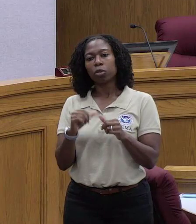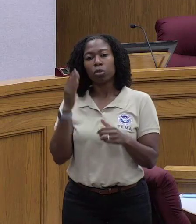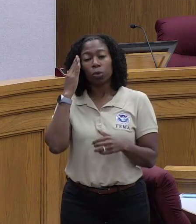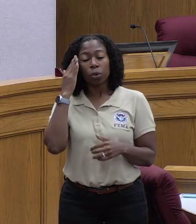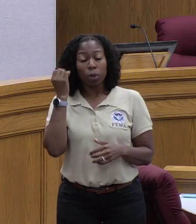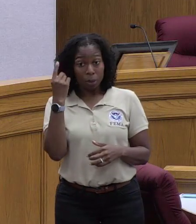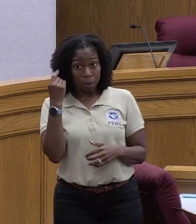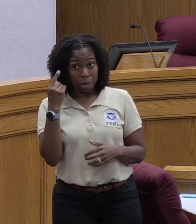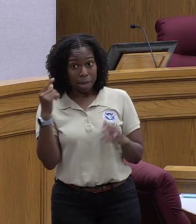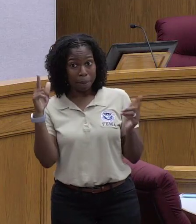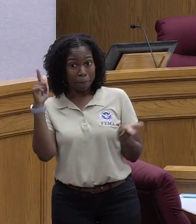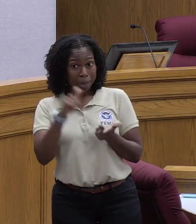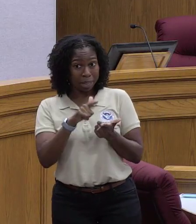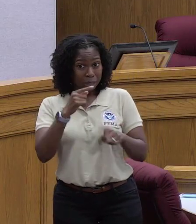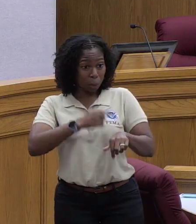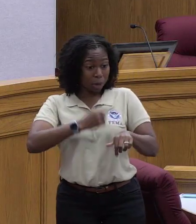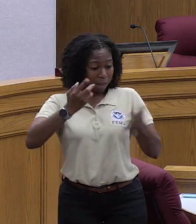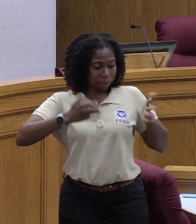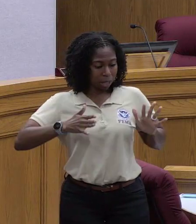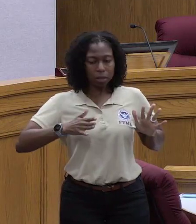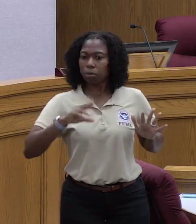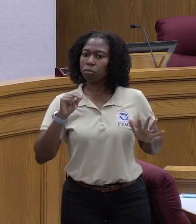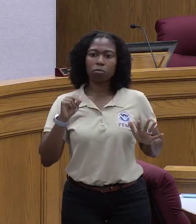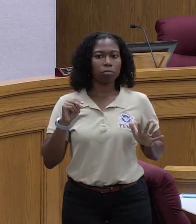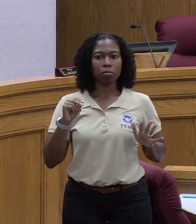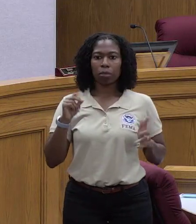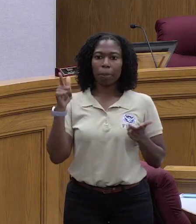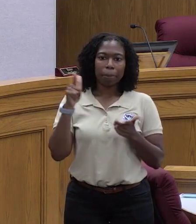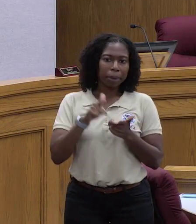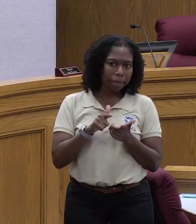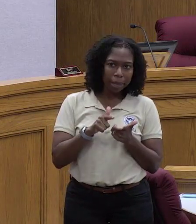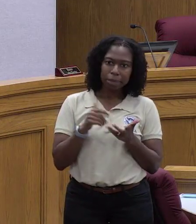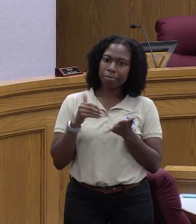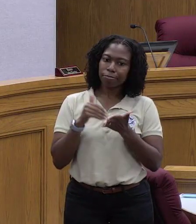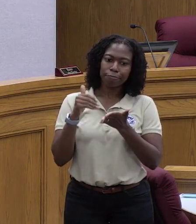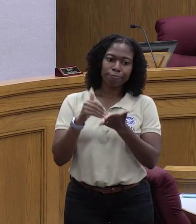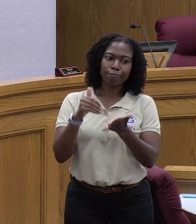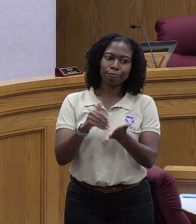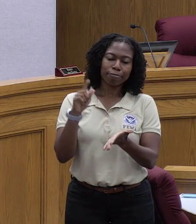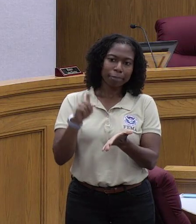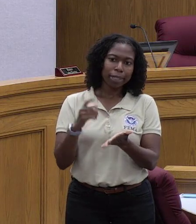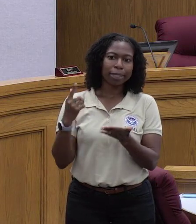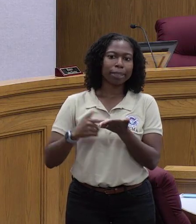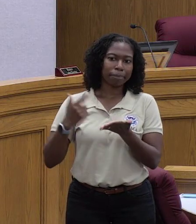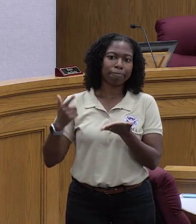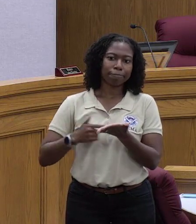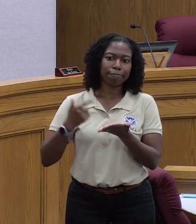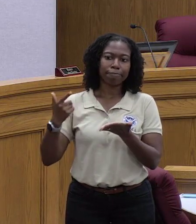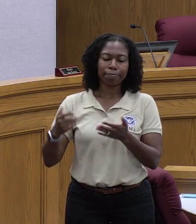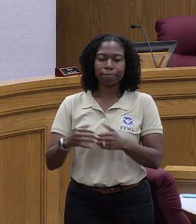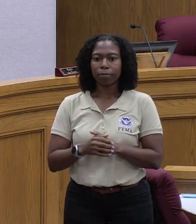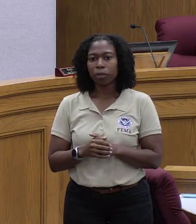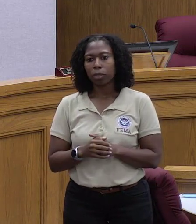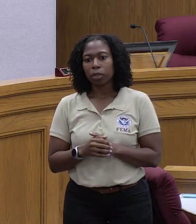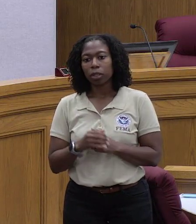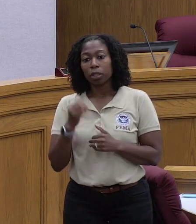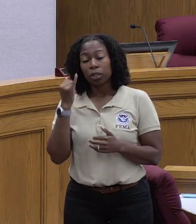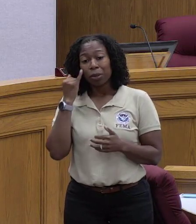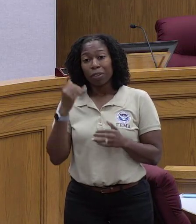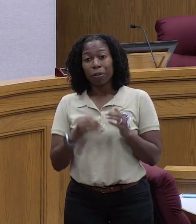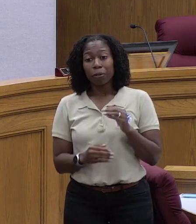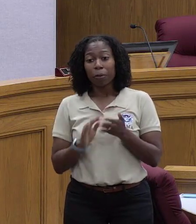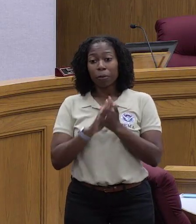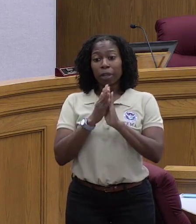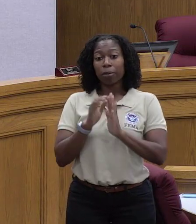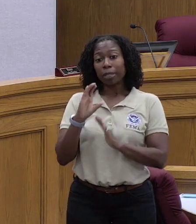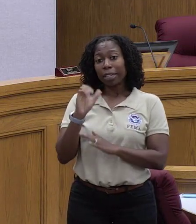And unless they invent a Category 6, I think we got hit by a pretty tough one, but still, the point is very good, and I appreciate